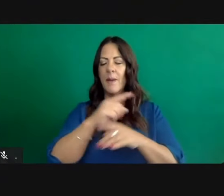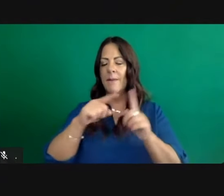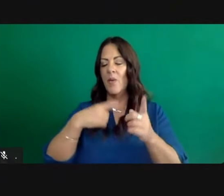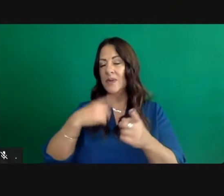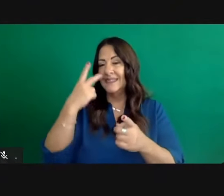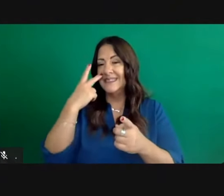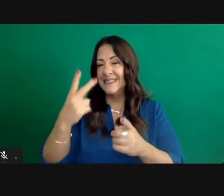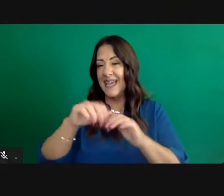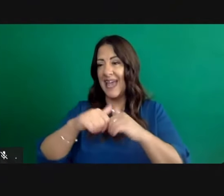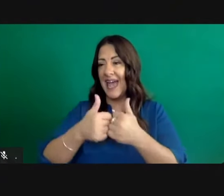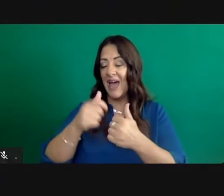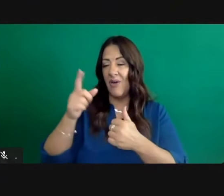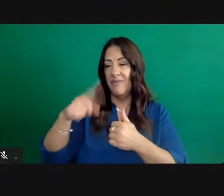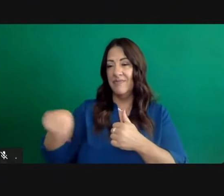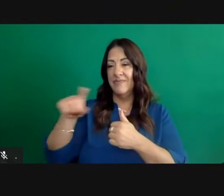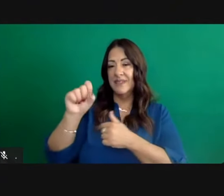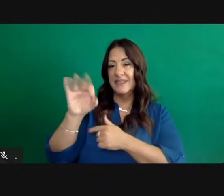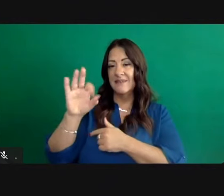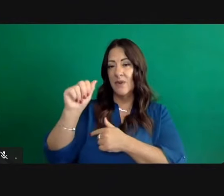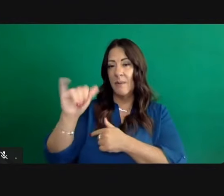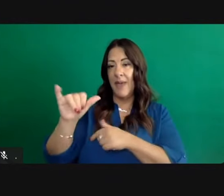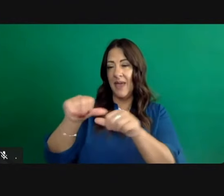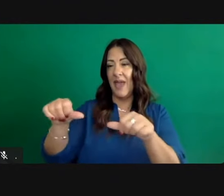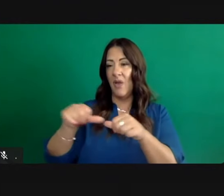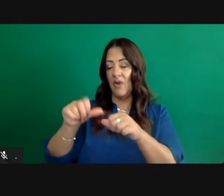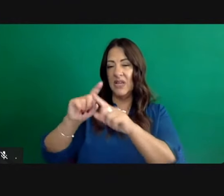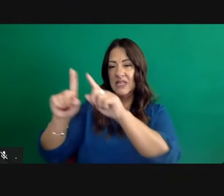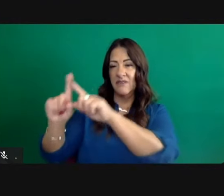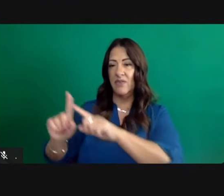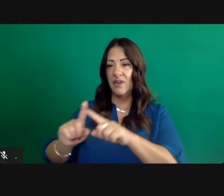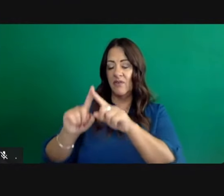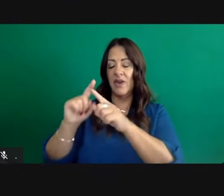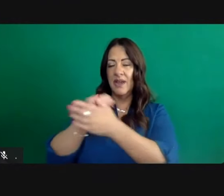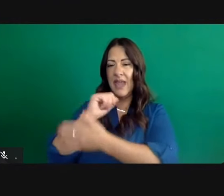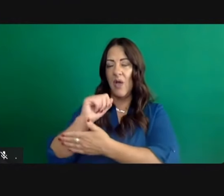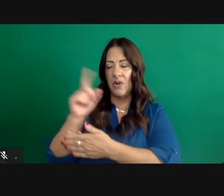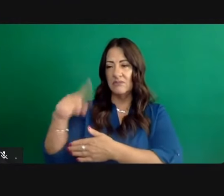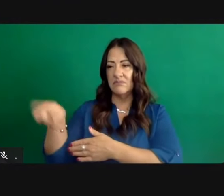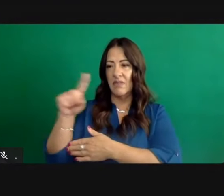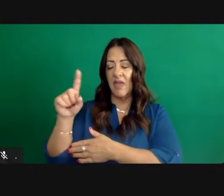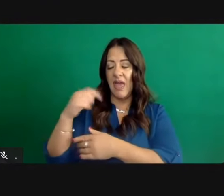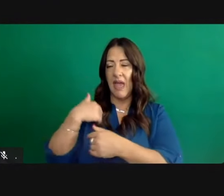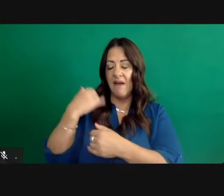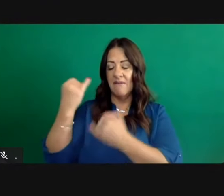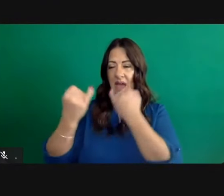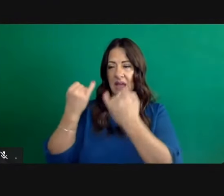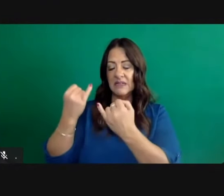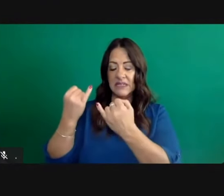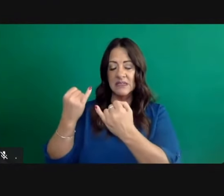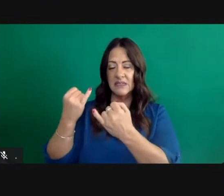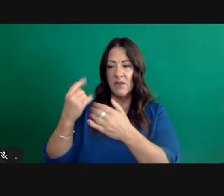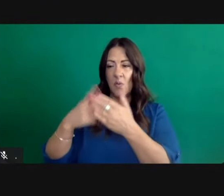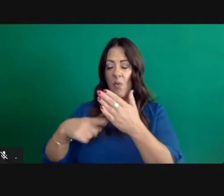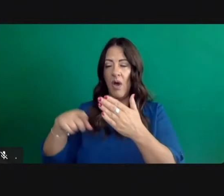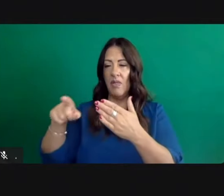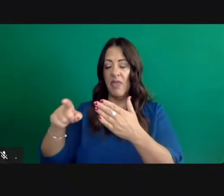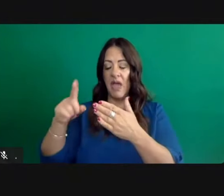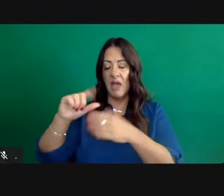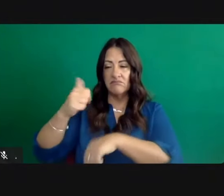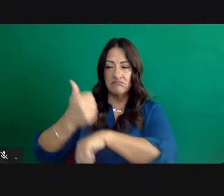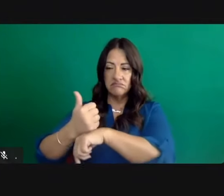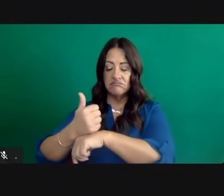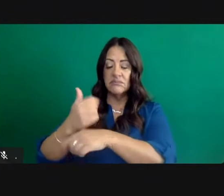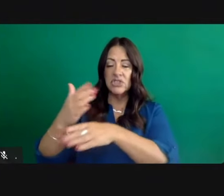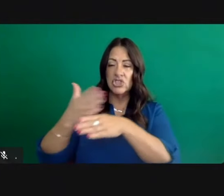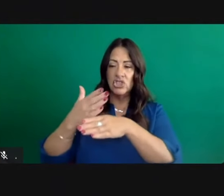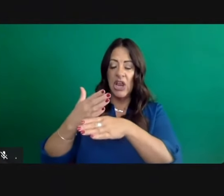counties come together on this, to see if there's something that's applicable that should be considered in other regions or